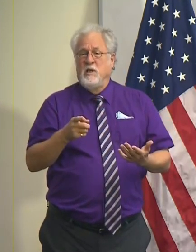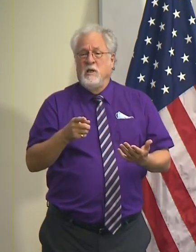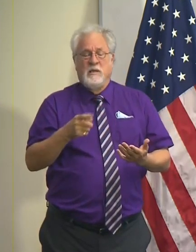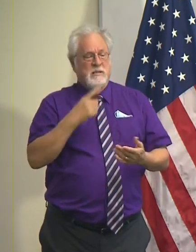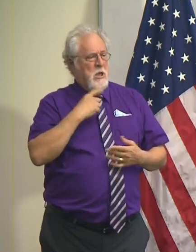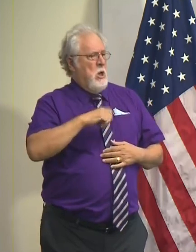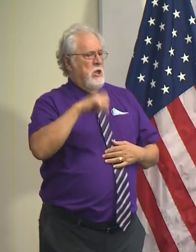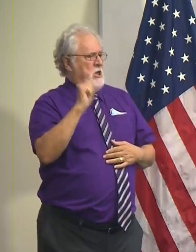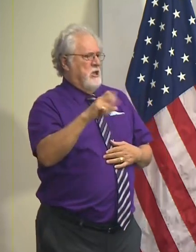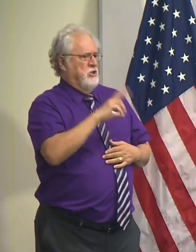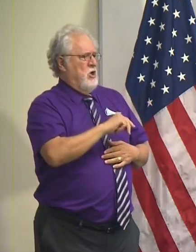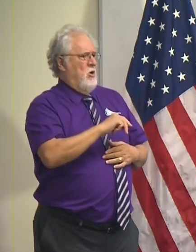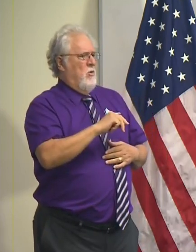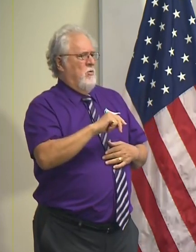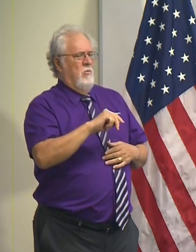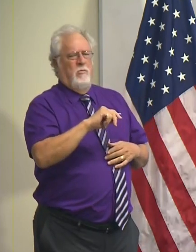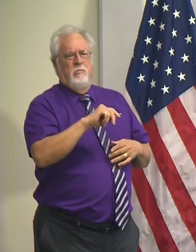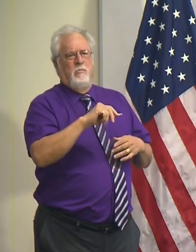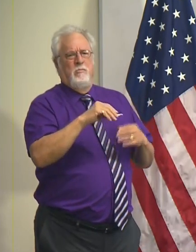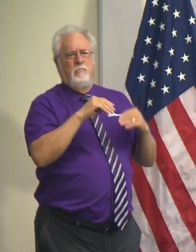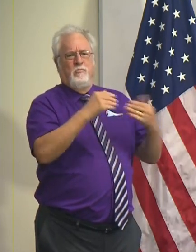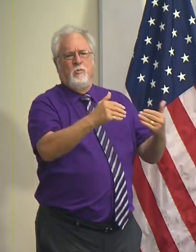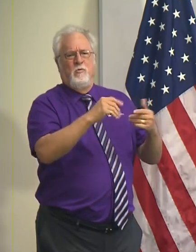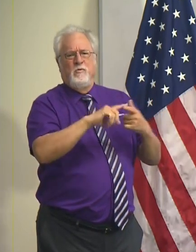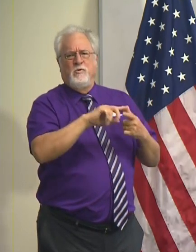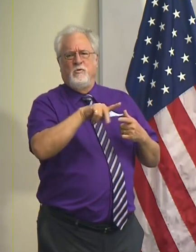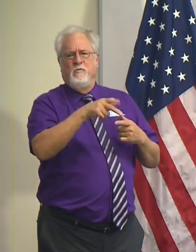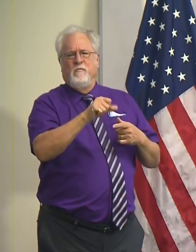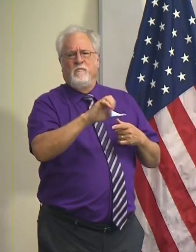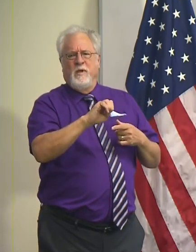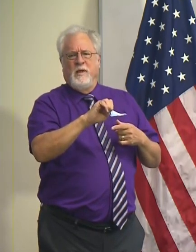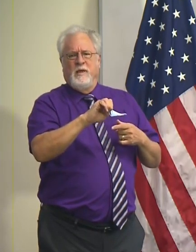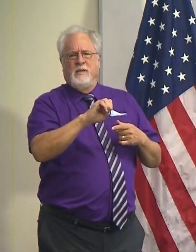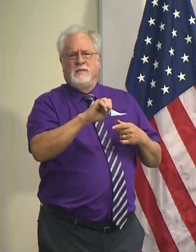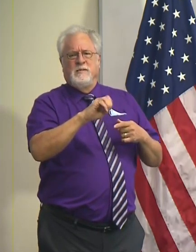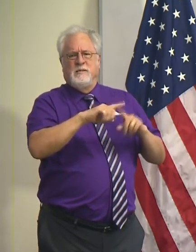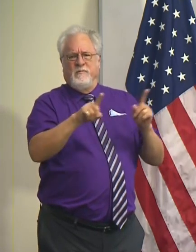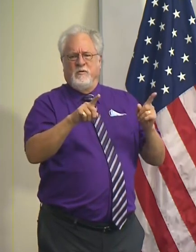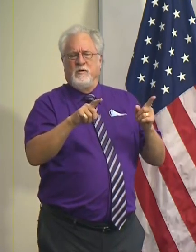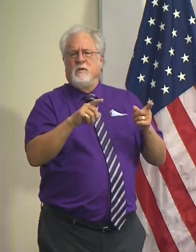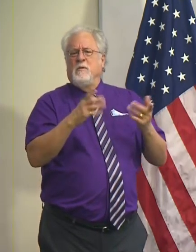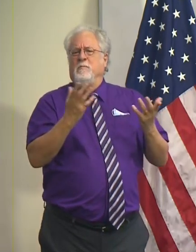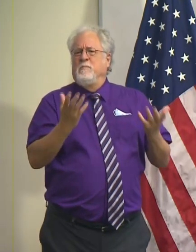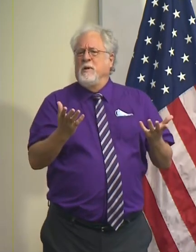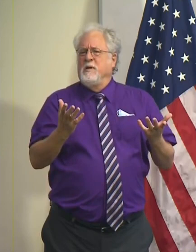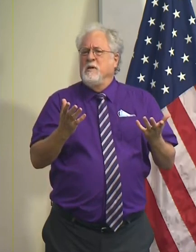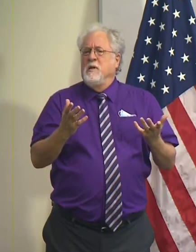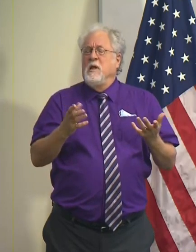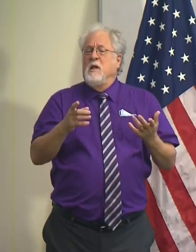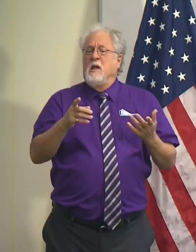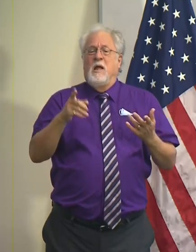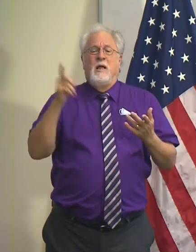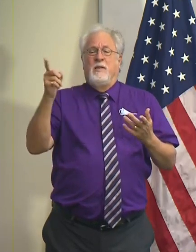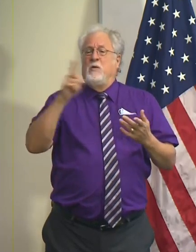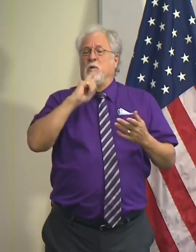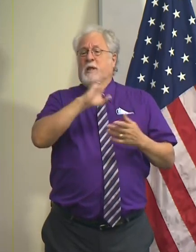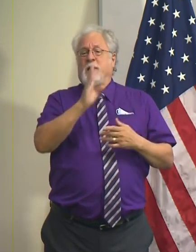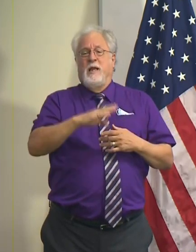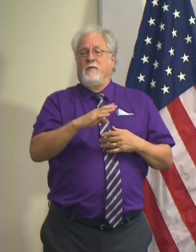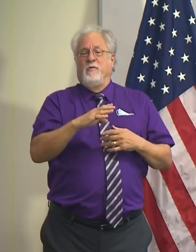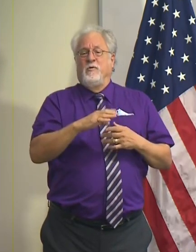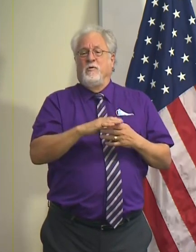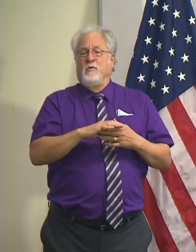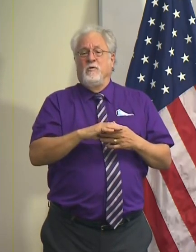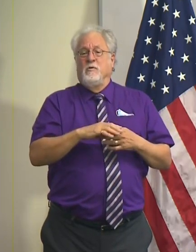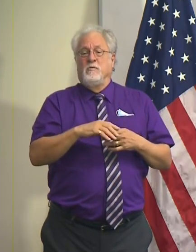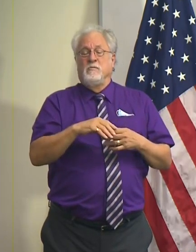said yes or no with respect to going to a different phase. And in fact, they've never retracted